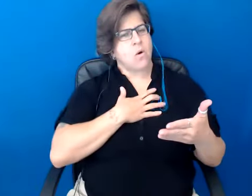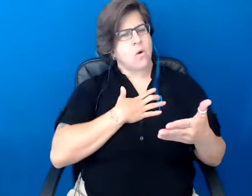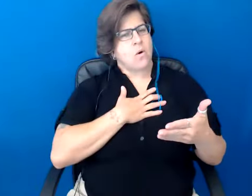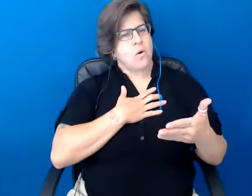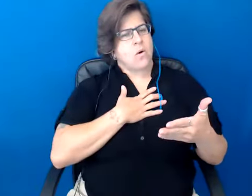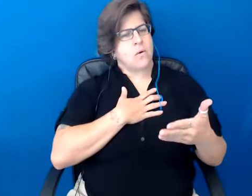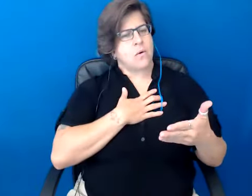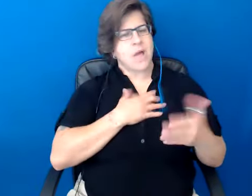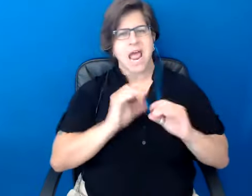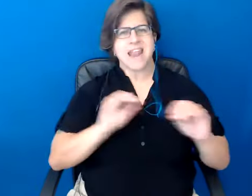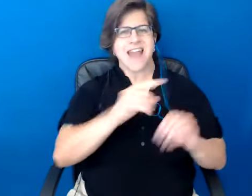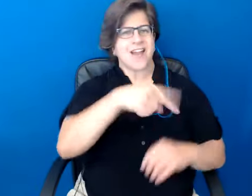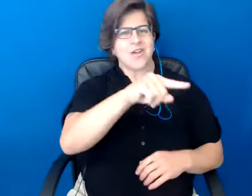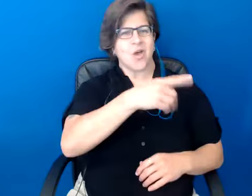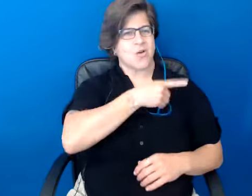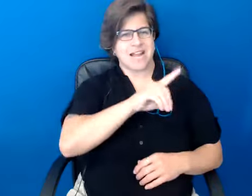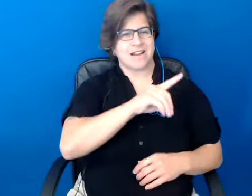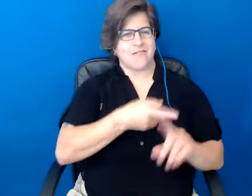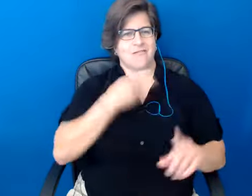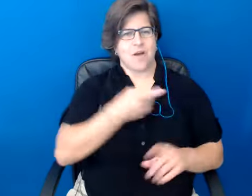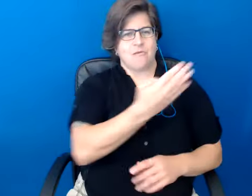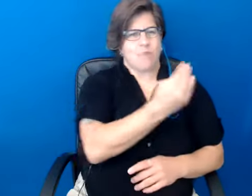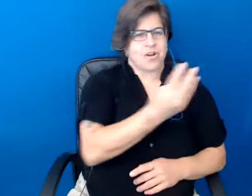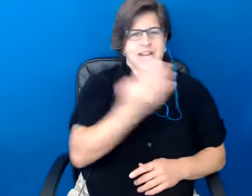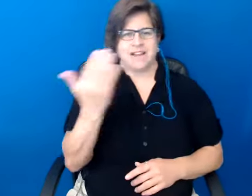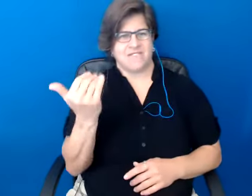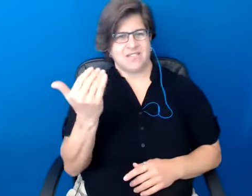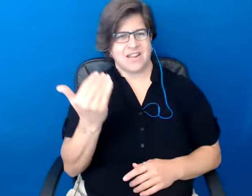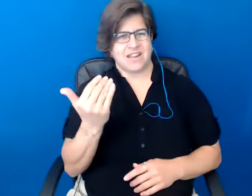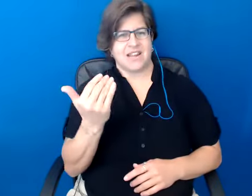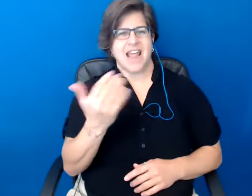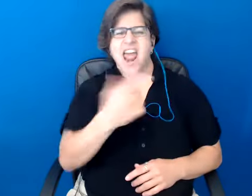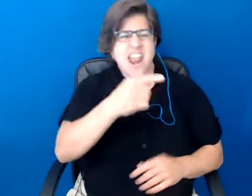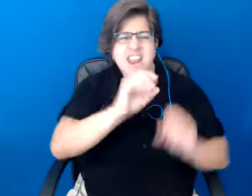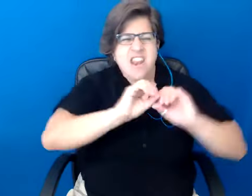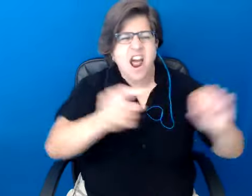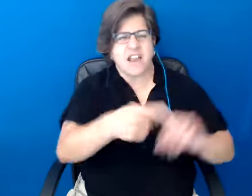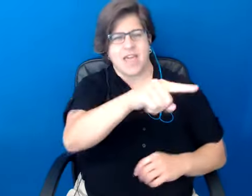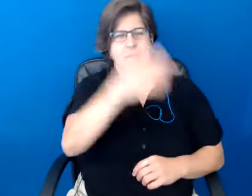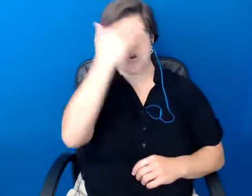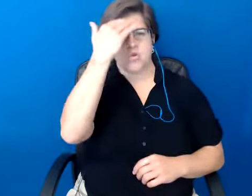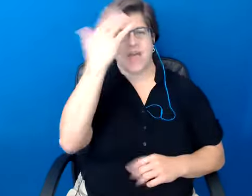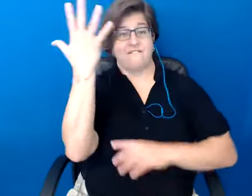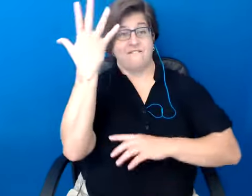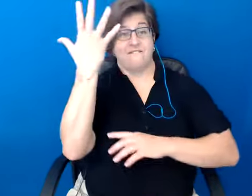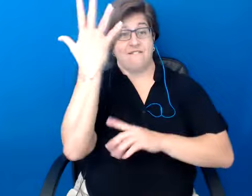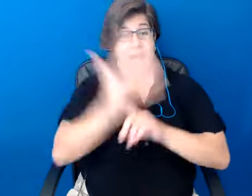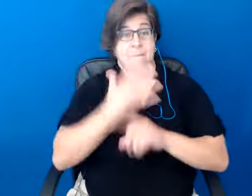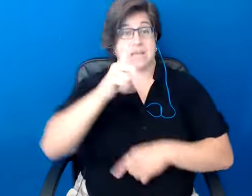Stones. As I read that letter, I was just touched because None of those delegates from panel 14 and 15